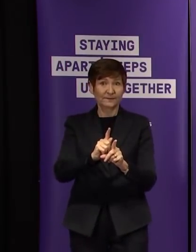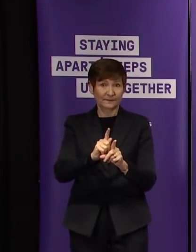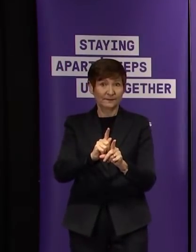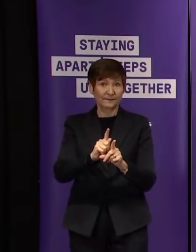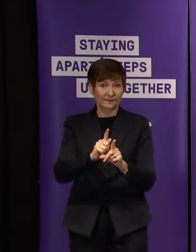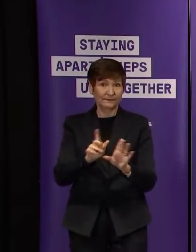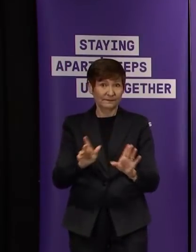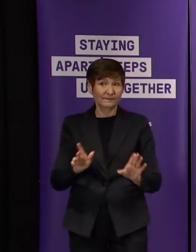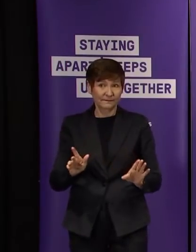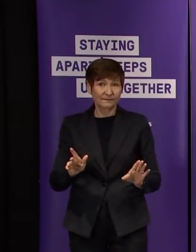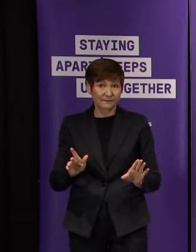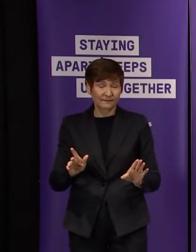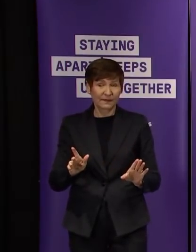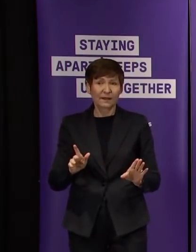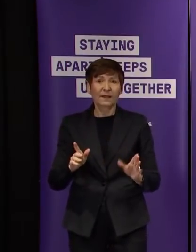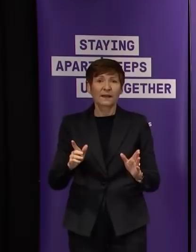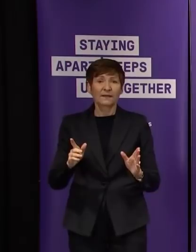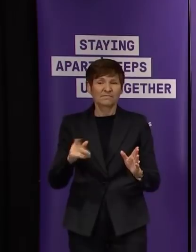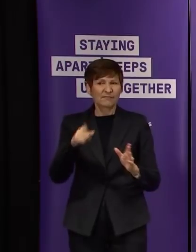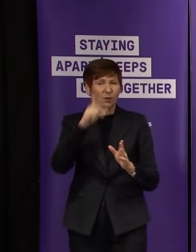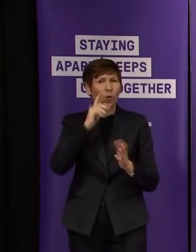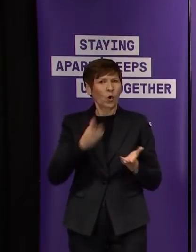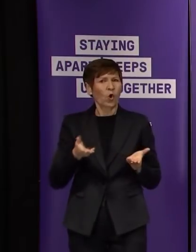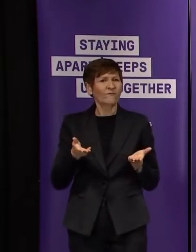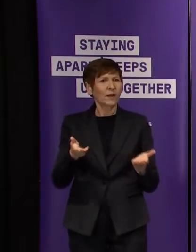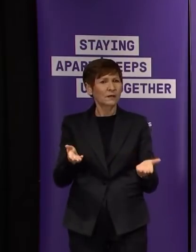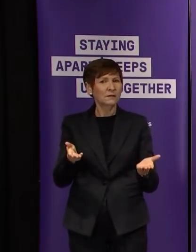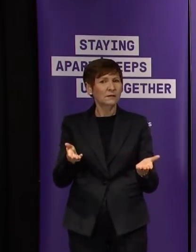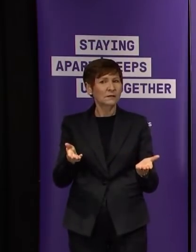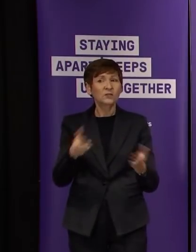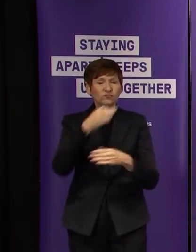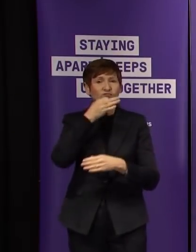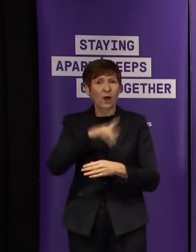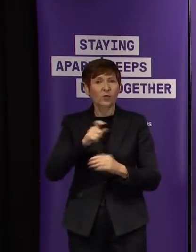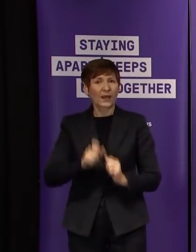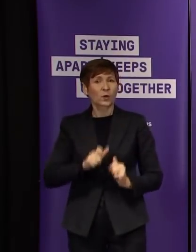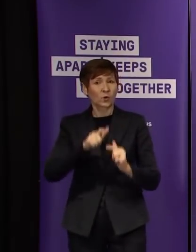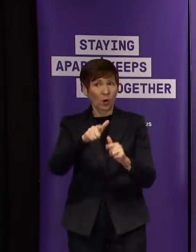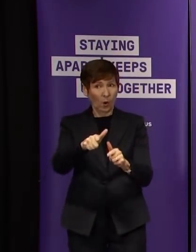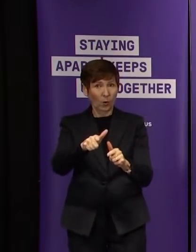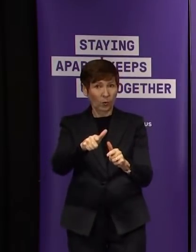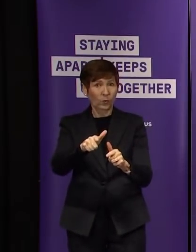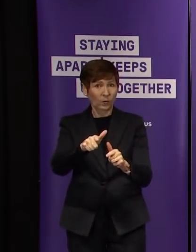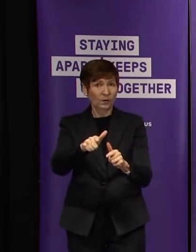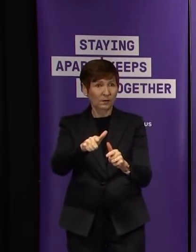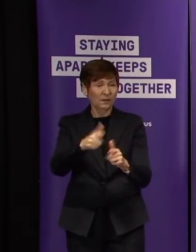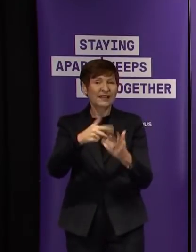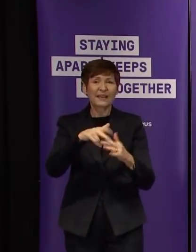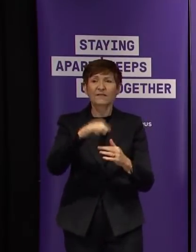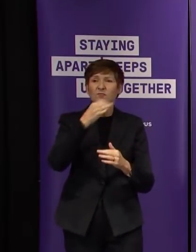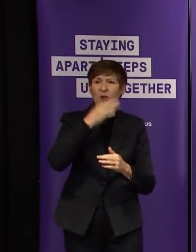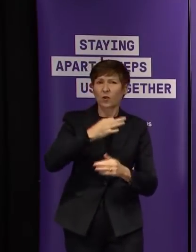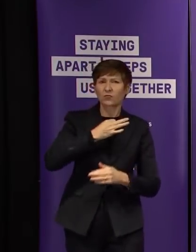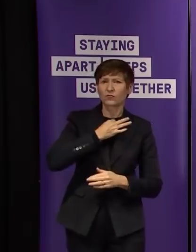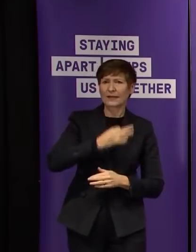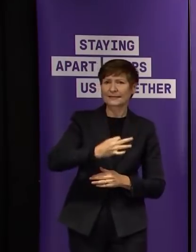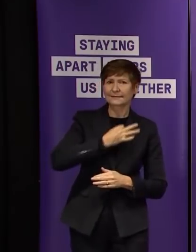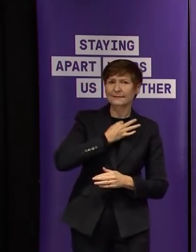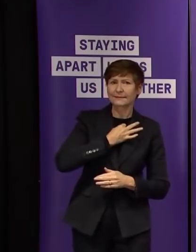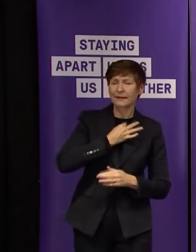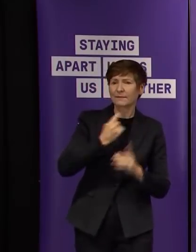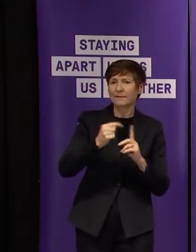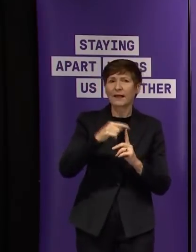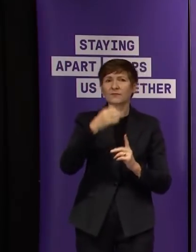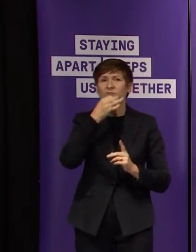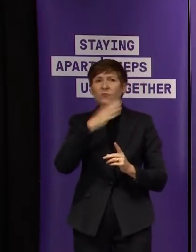our schools to offer on-site remote learning for vulnerable kids, students with a disability. So